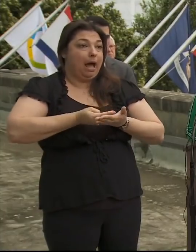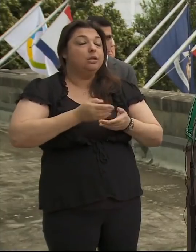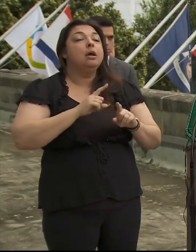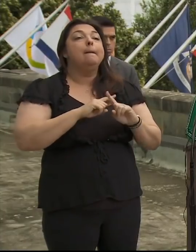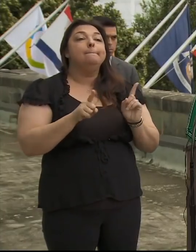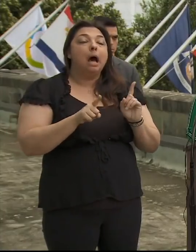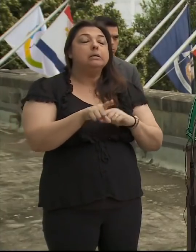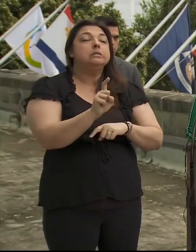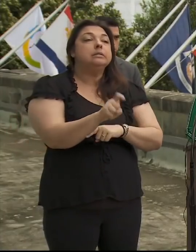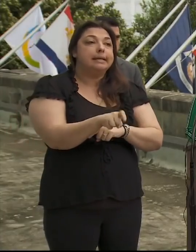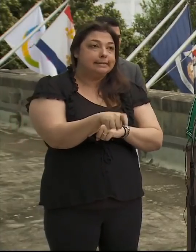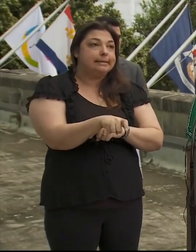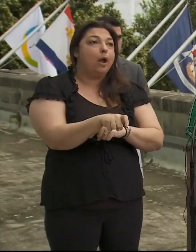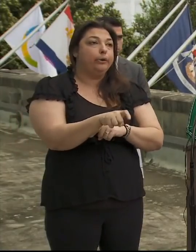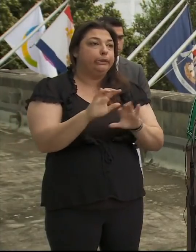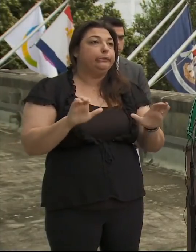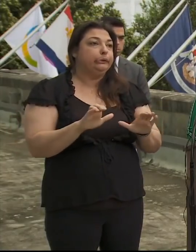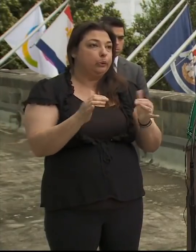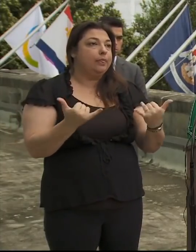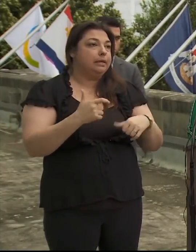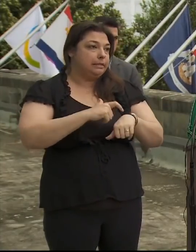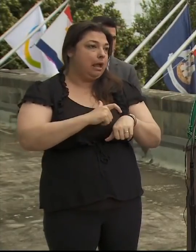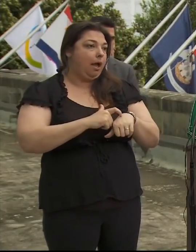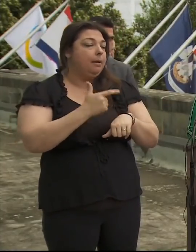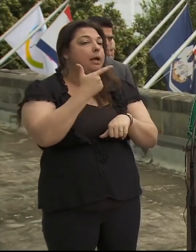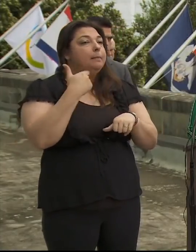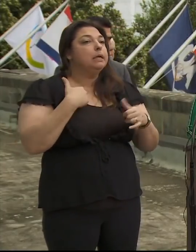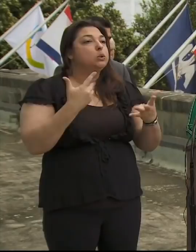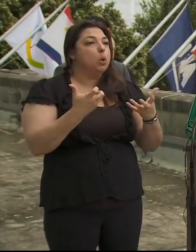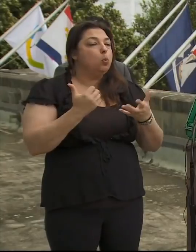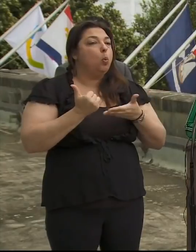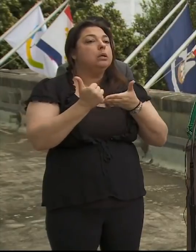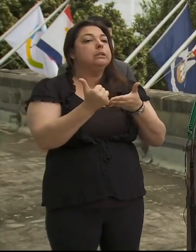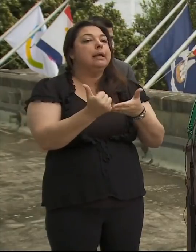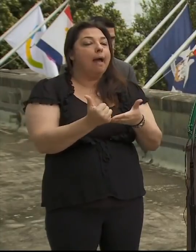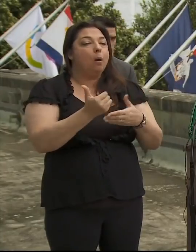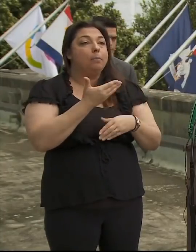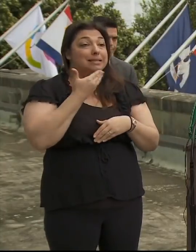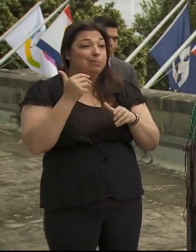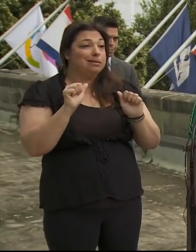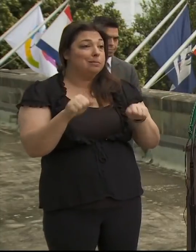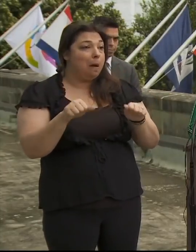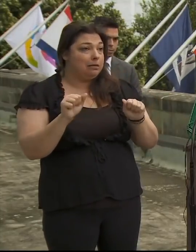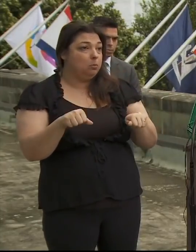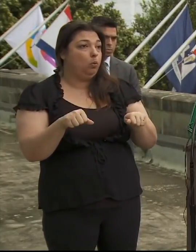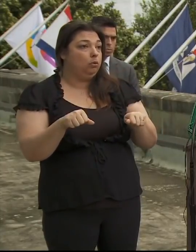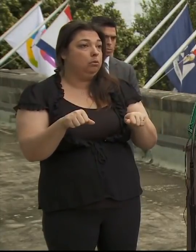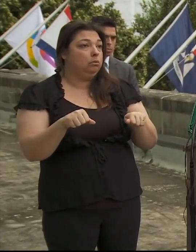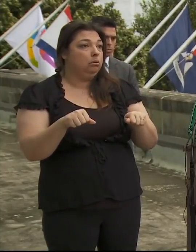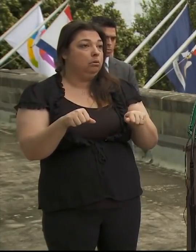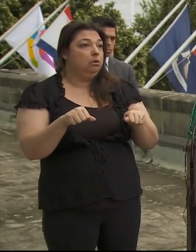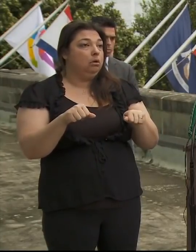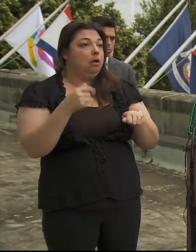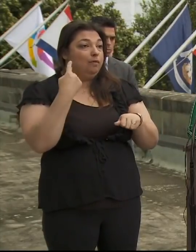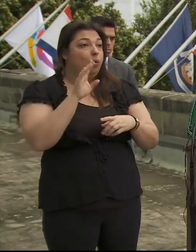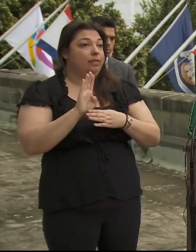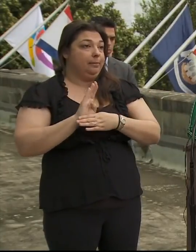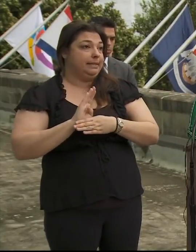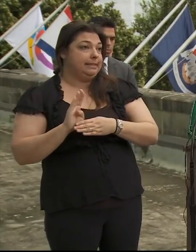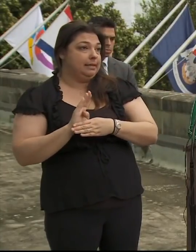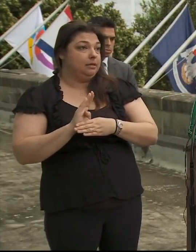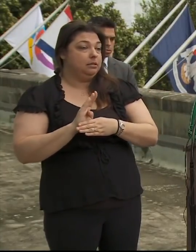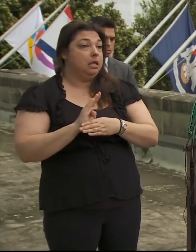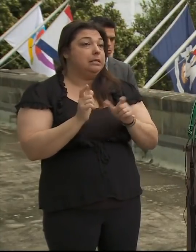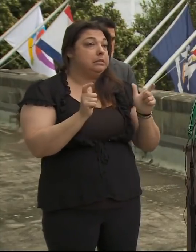it's necessary at this time because we want to help as best as we can our businesses,